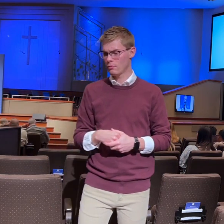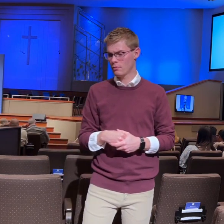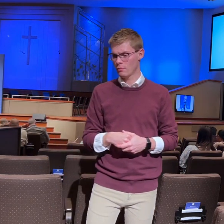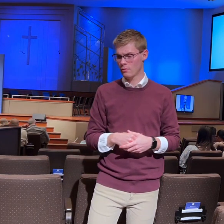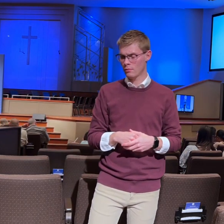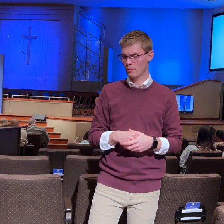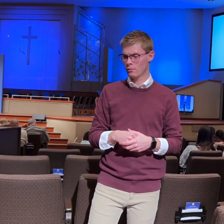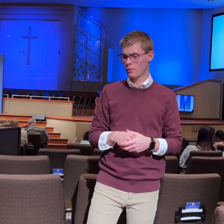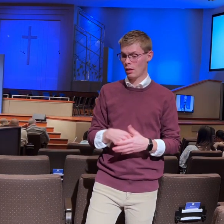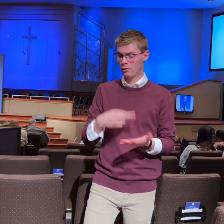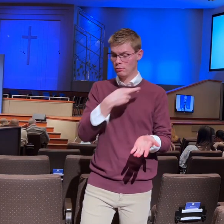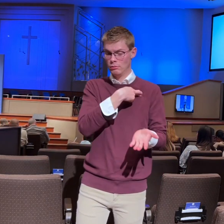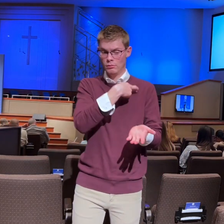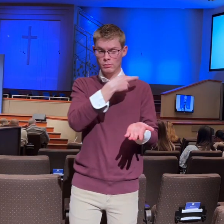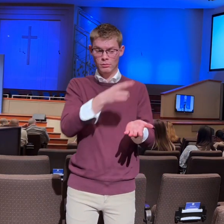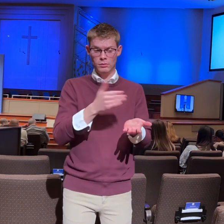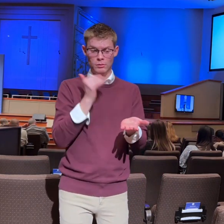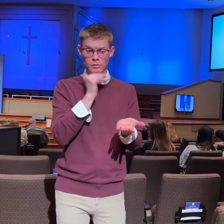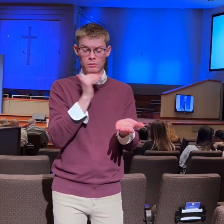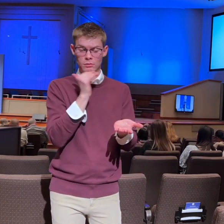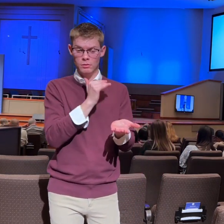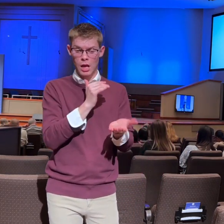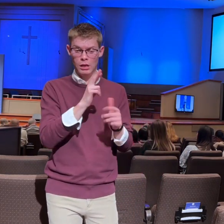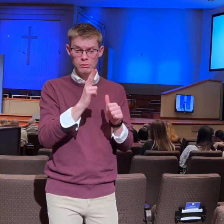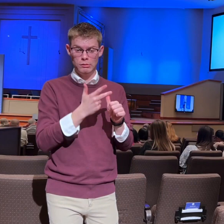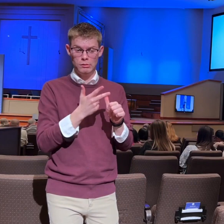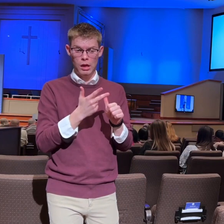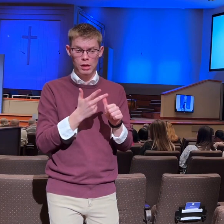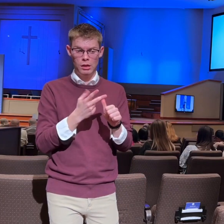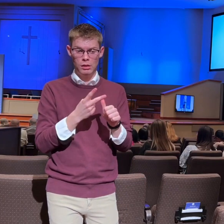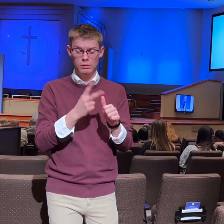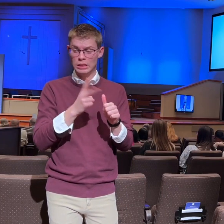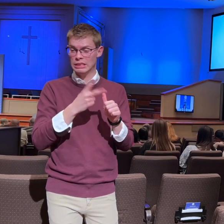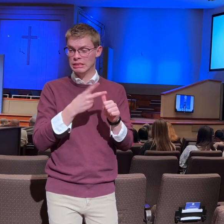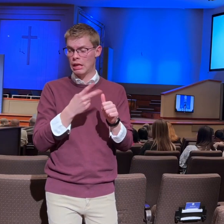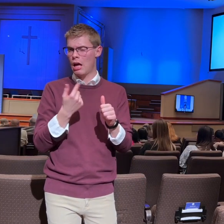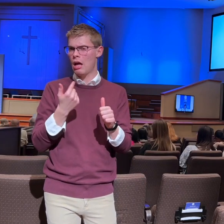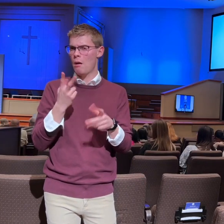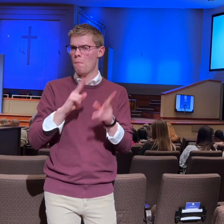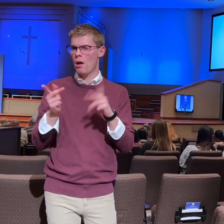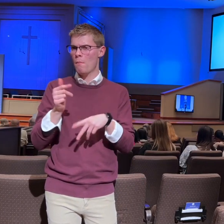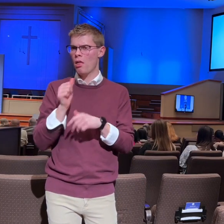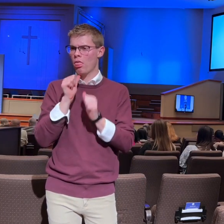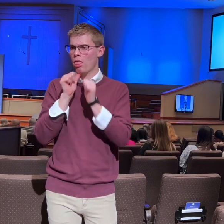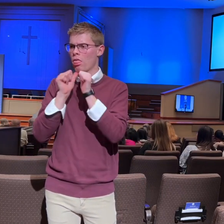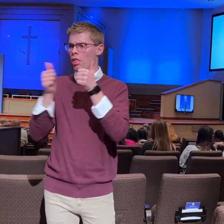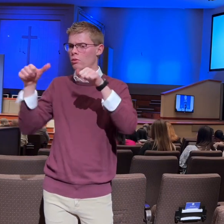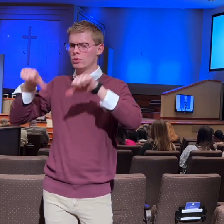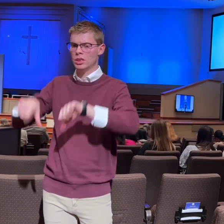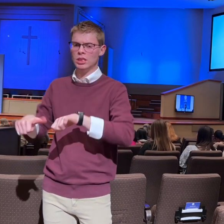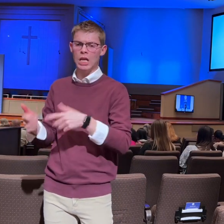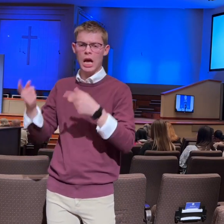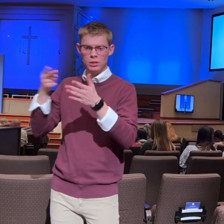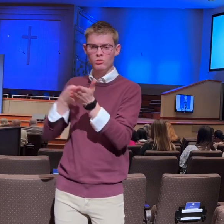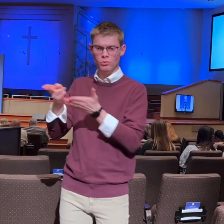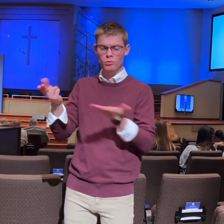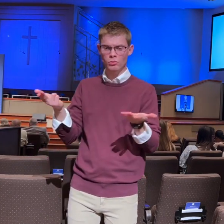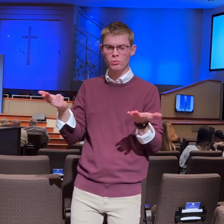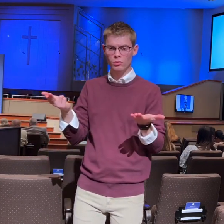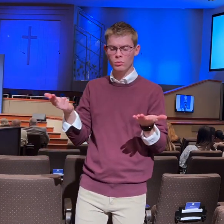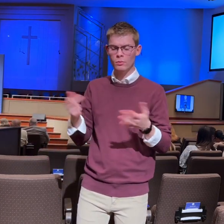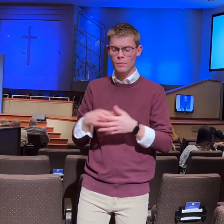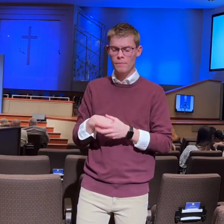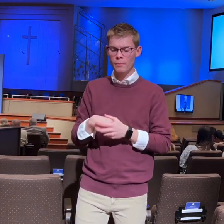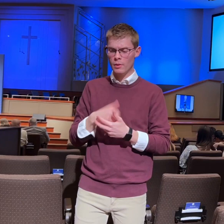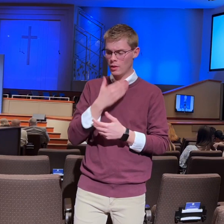religious lies, and secondly, are rejecters of the truth. Now notice in verse 2, having their conscience